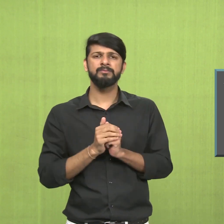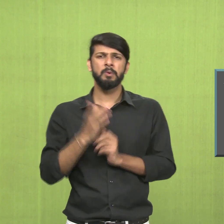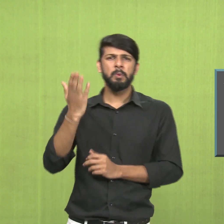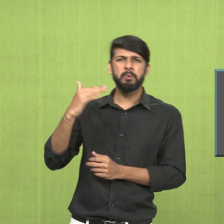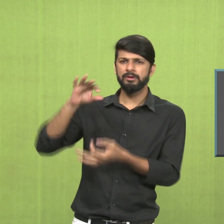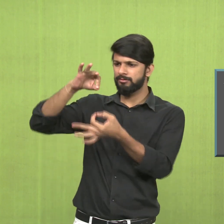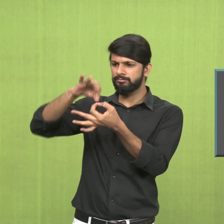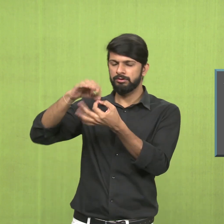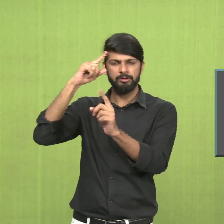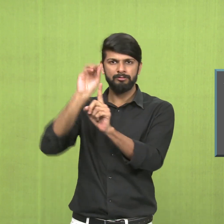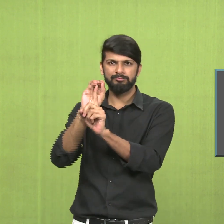Jataka.